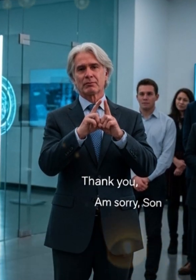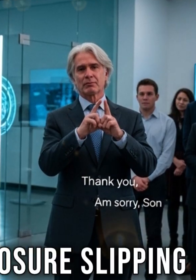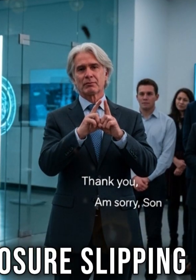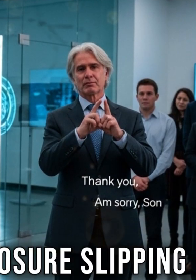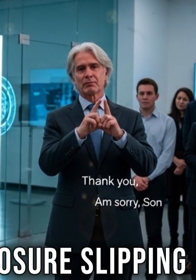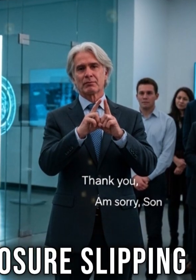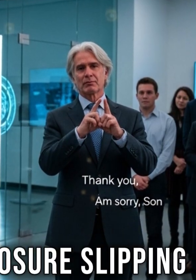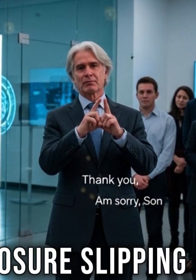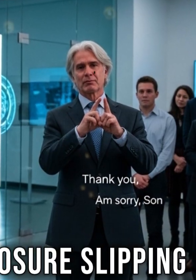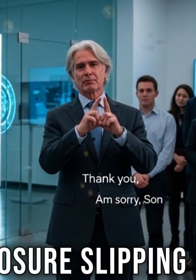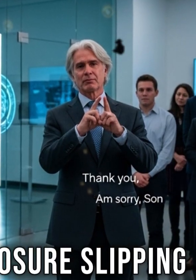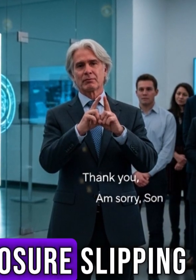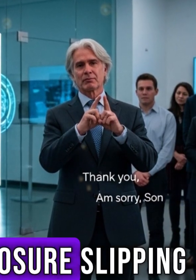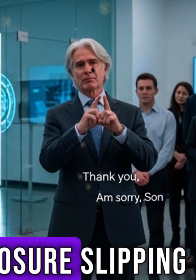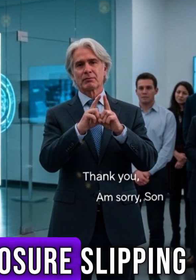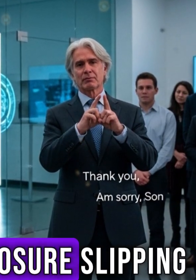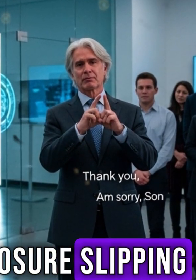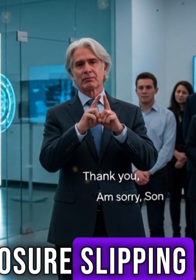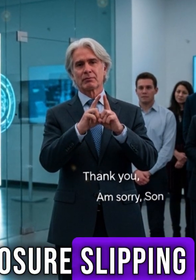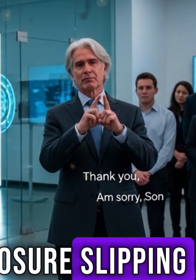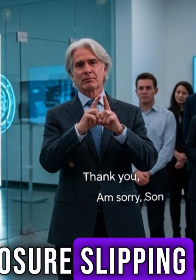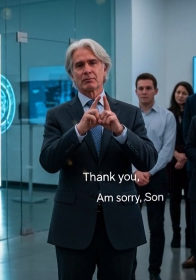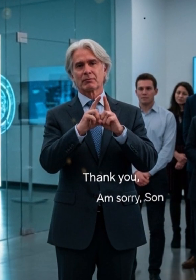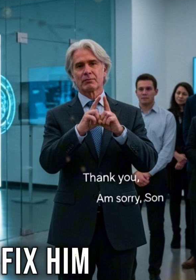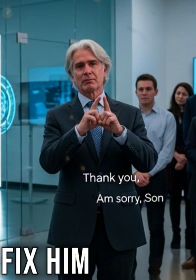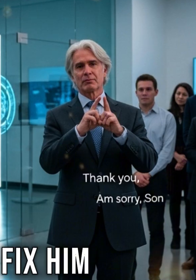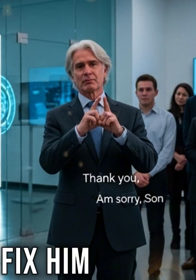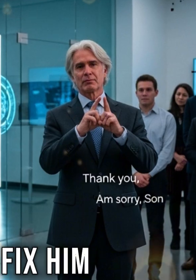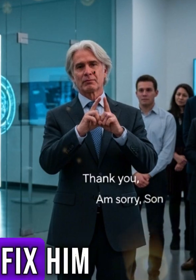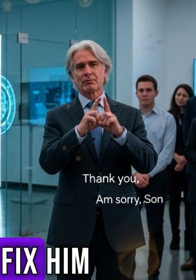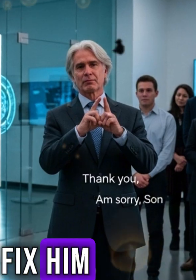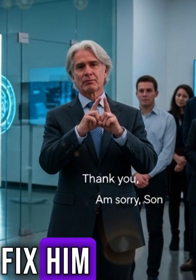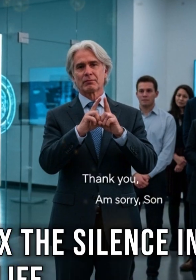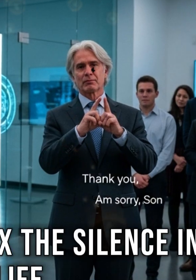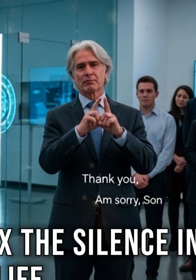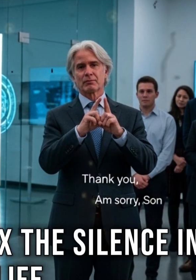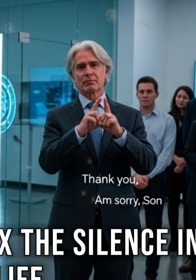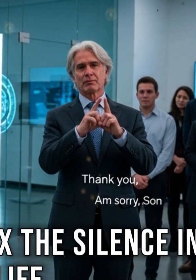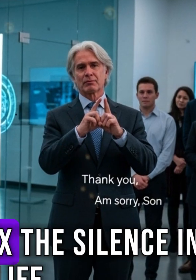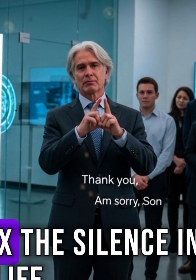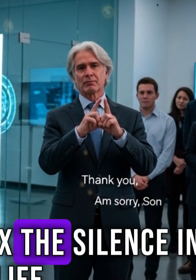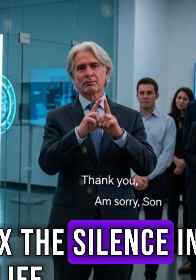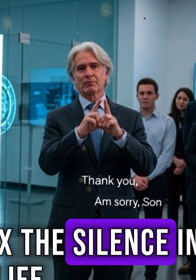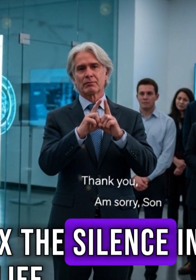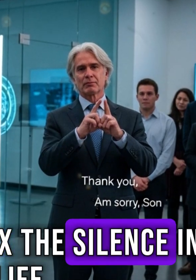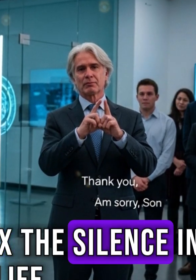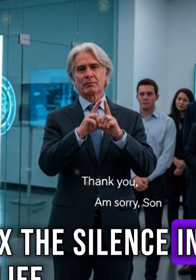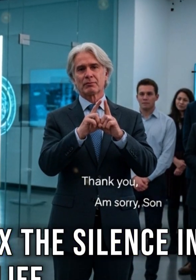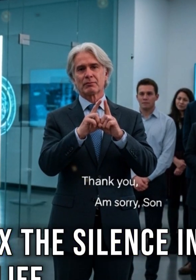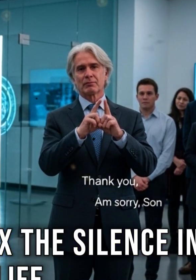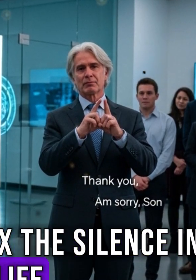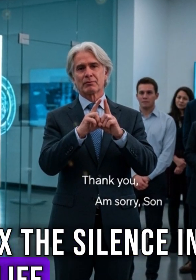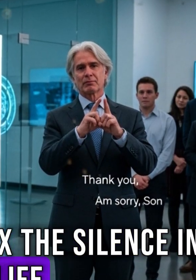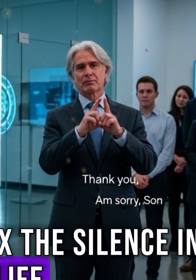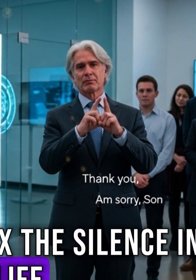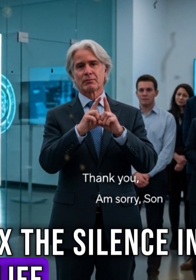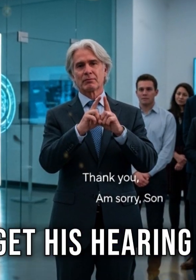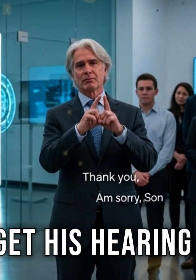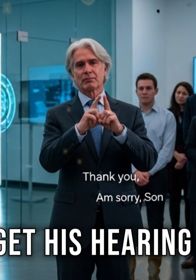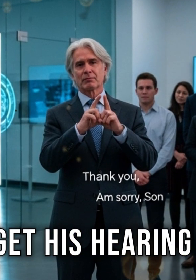He turned, his composure slipping. I wanted to fix him because I couldn't fix the silence in my own life. I thought if I